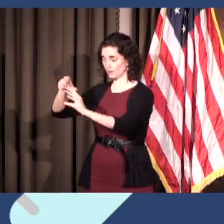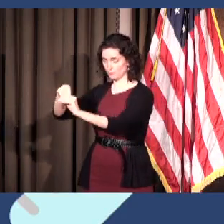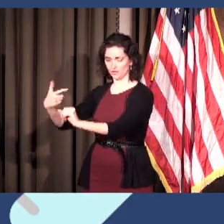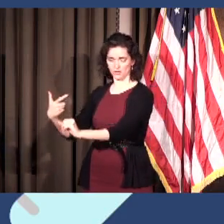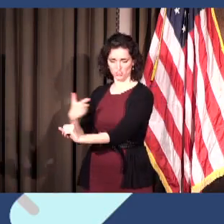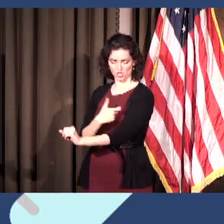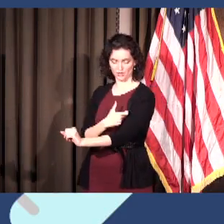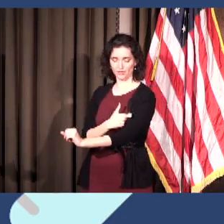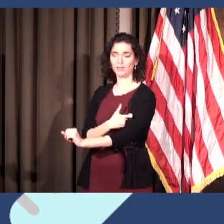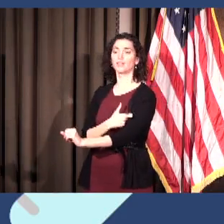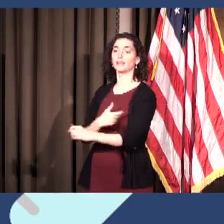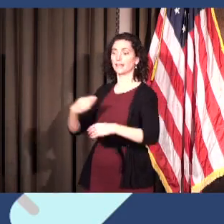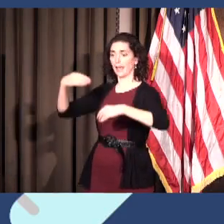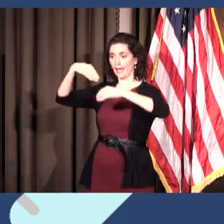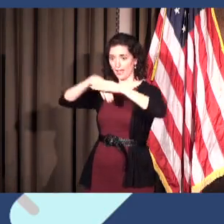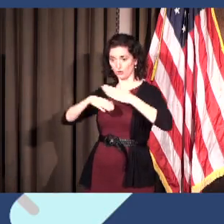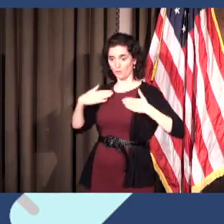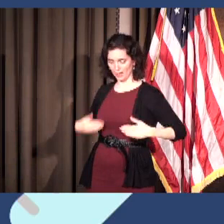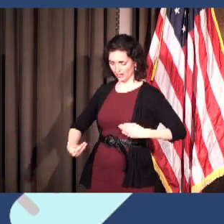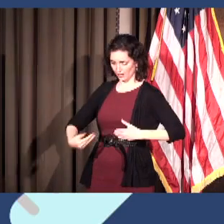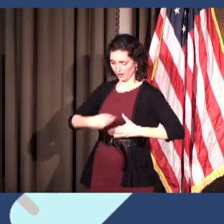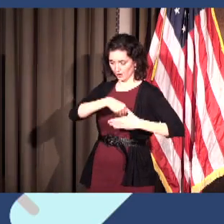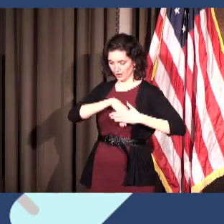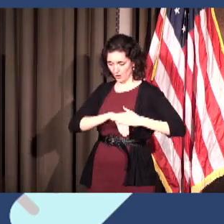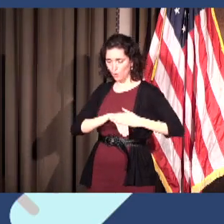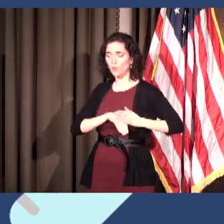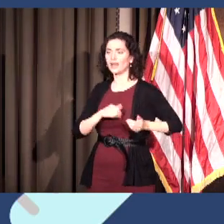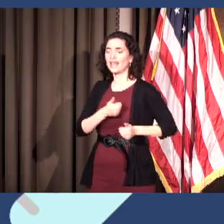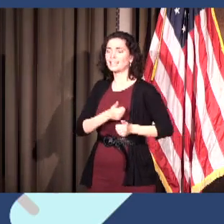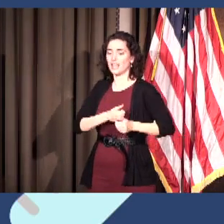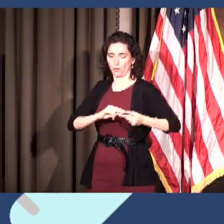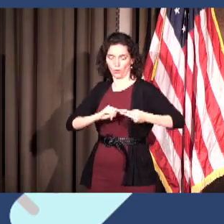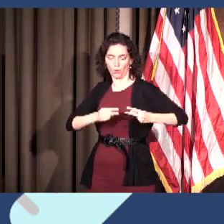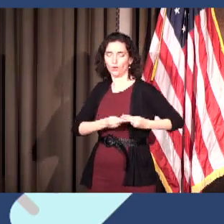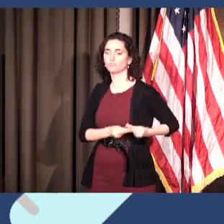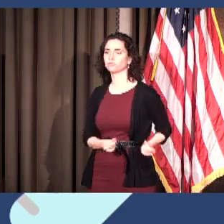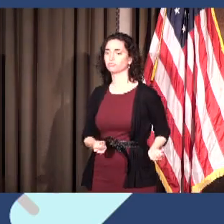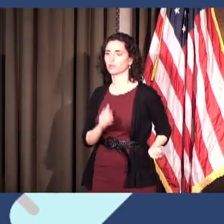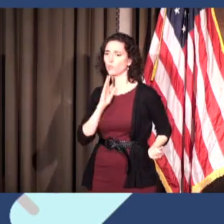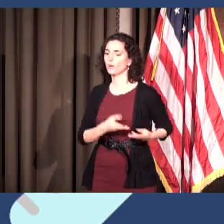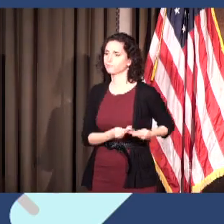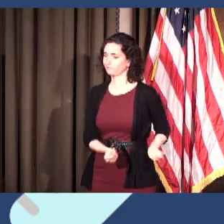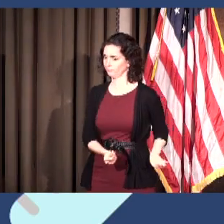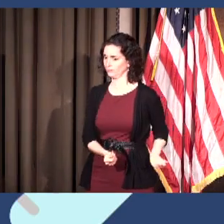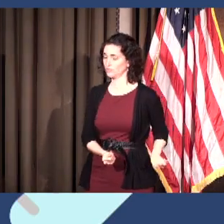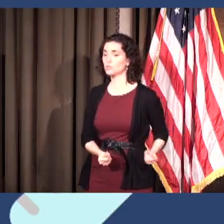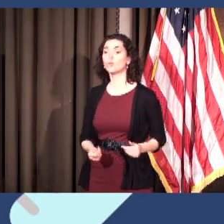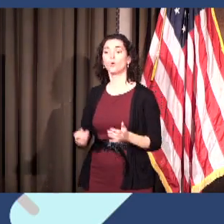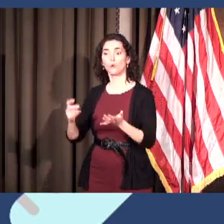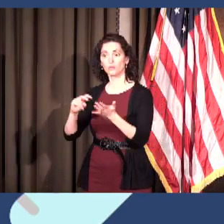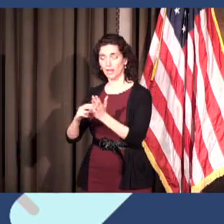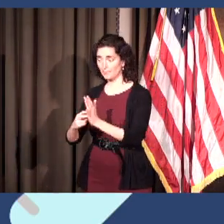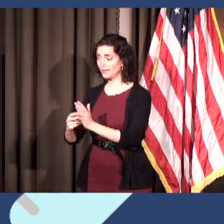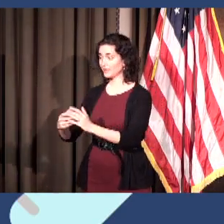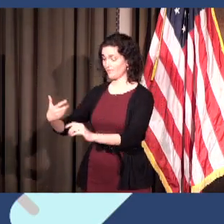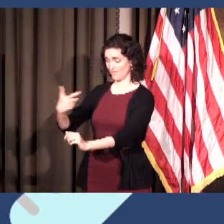is not possible at all for someone to get COVID from the vaccine. Now, it does take some time for the vaccine to